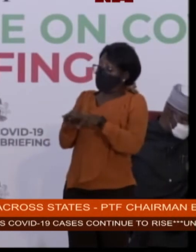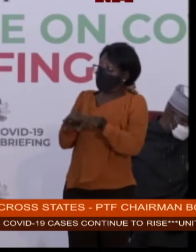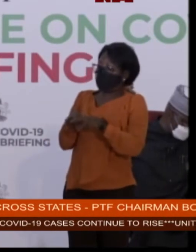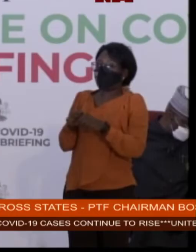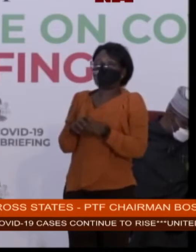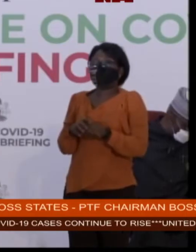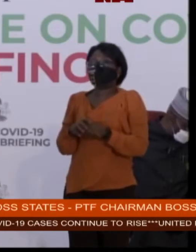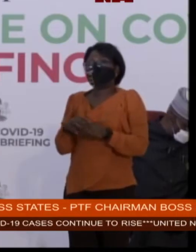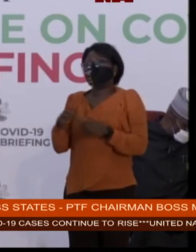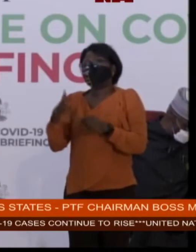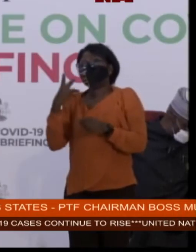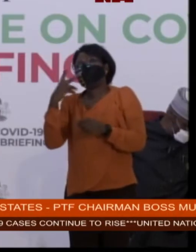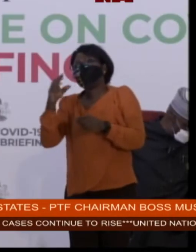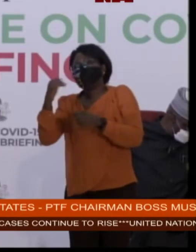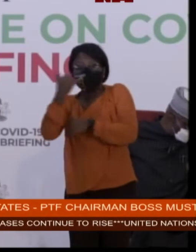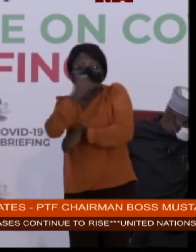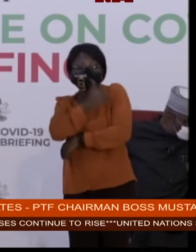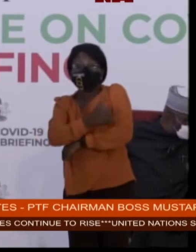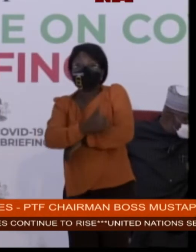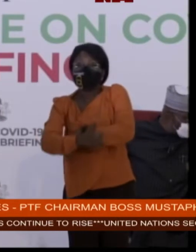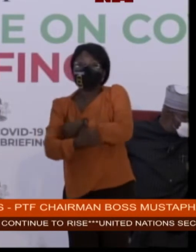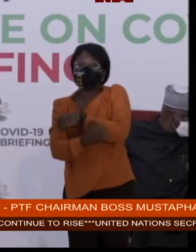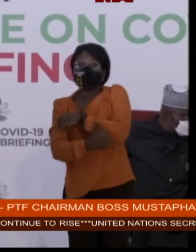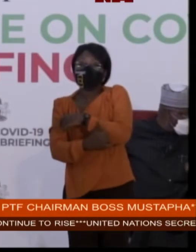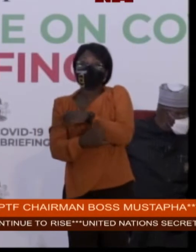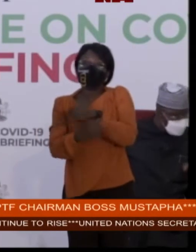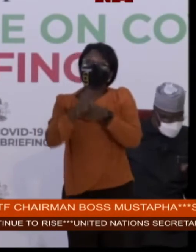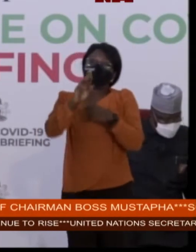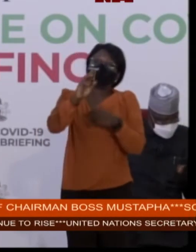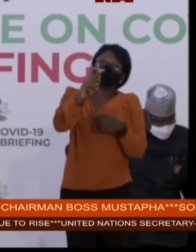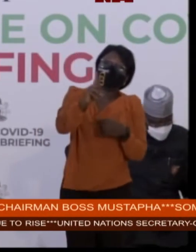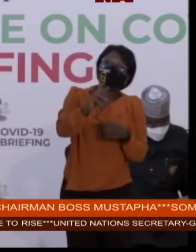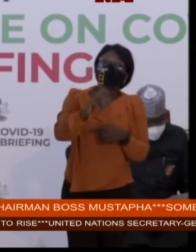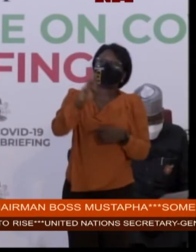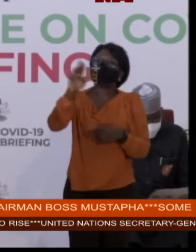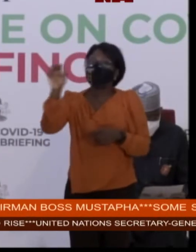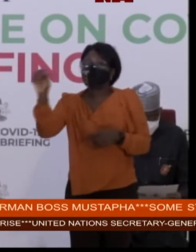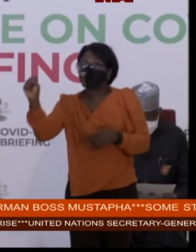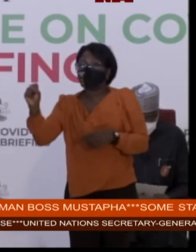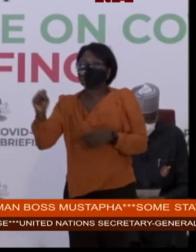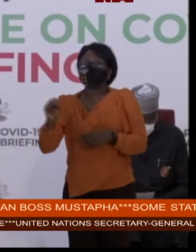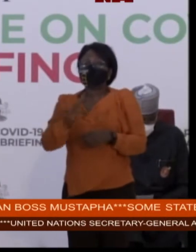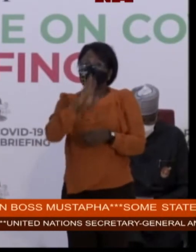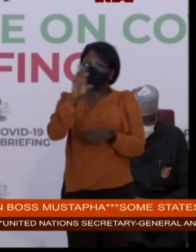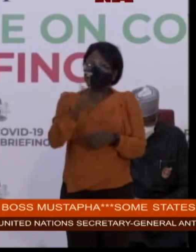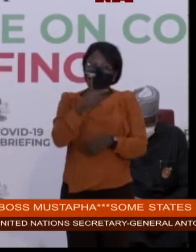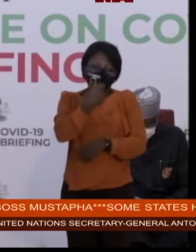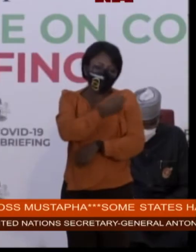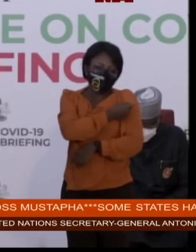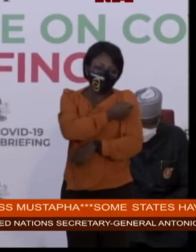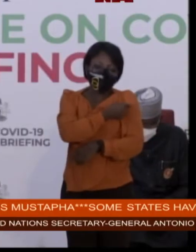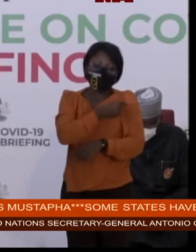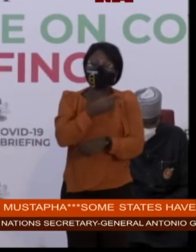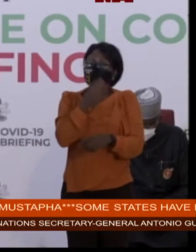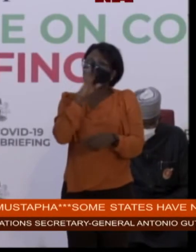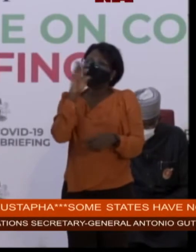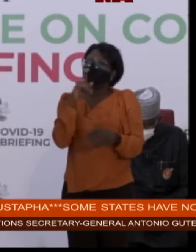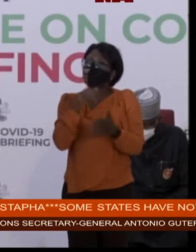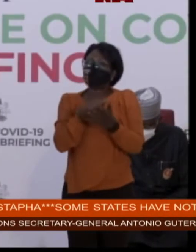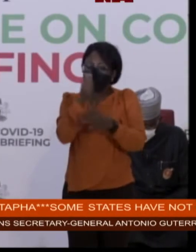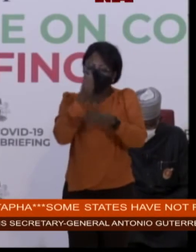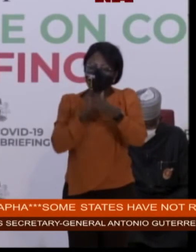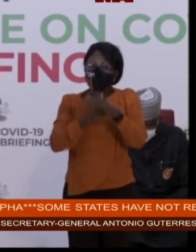vaccines have already been applied, whether in the UK or in the US, they are being applied under emergency